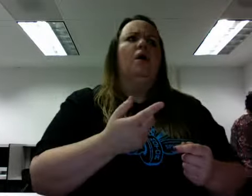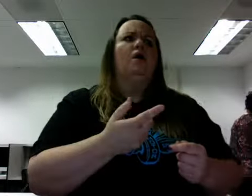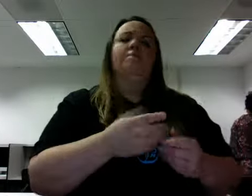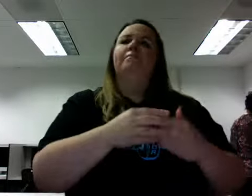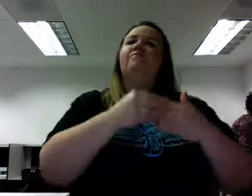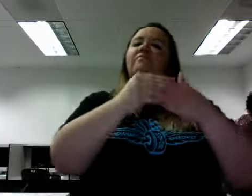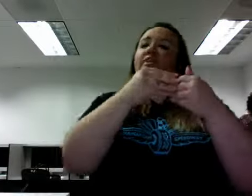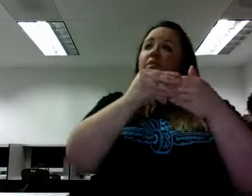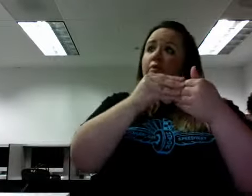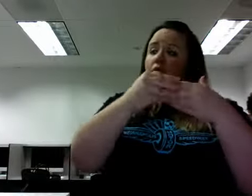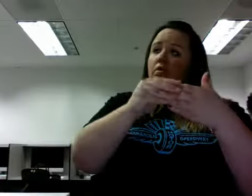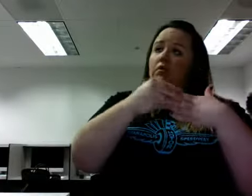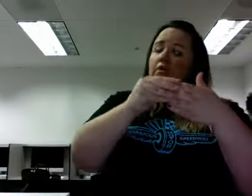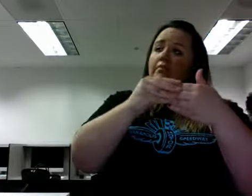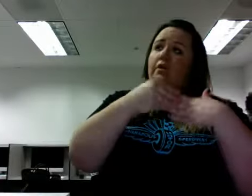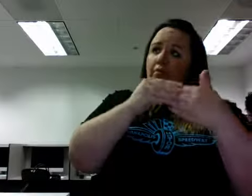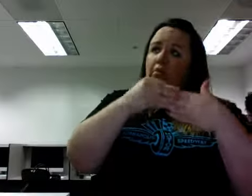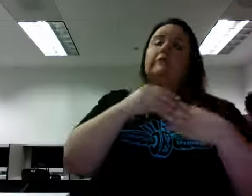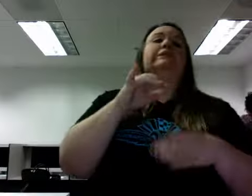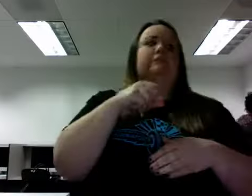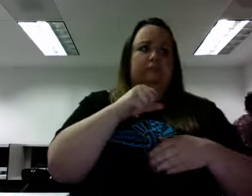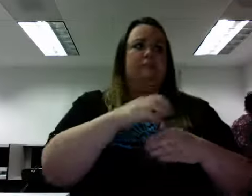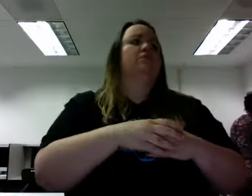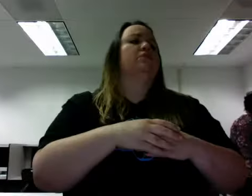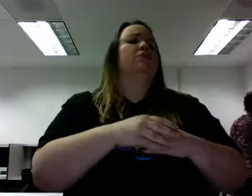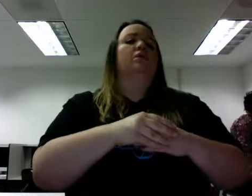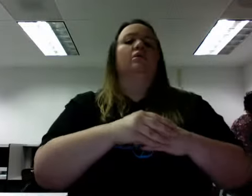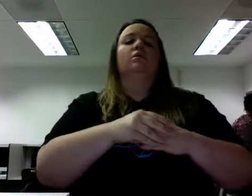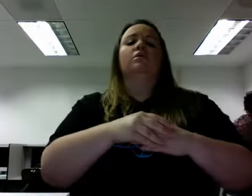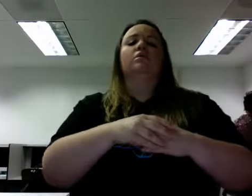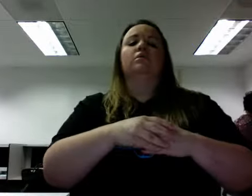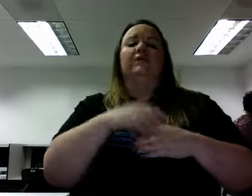I heard? It's bendable, yeah? Yeah, hurts when you pull it. Go ahead.